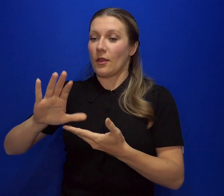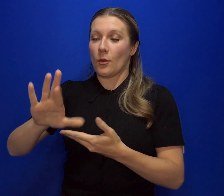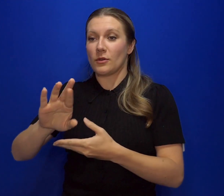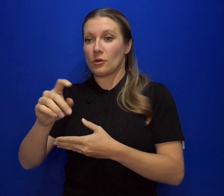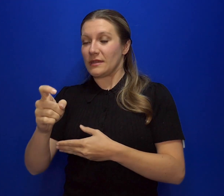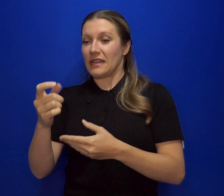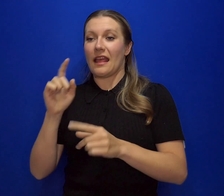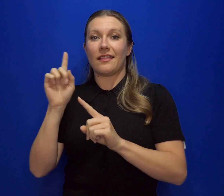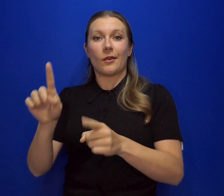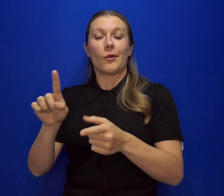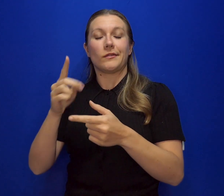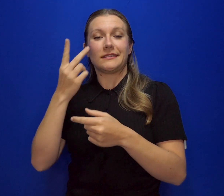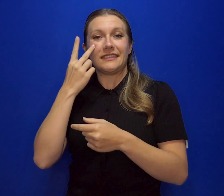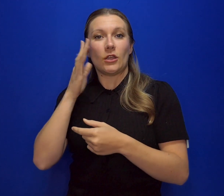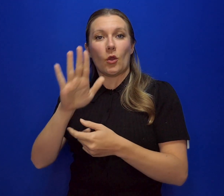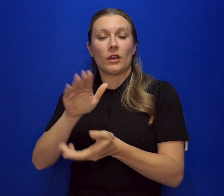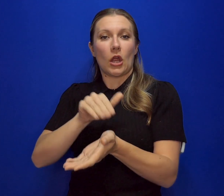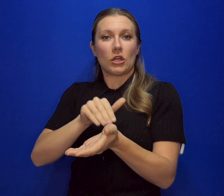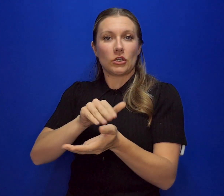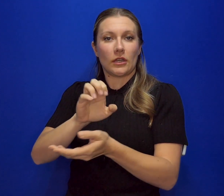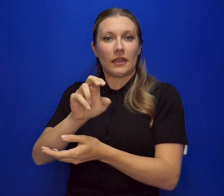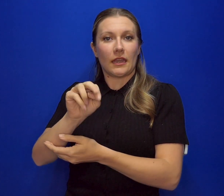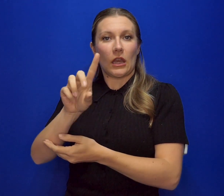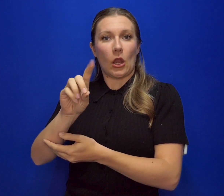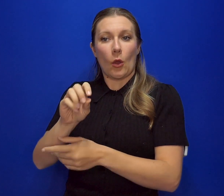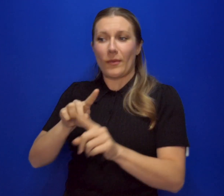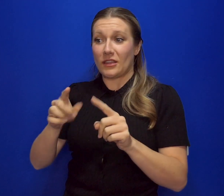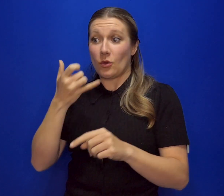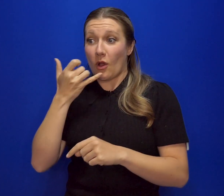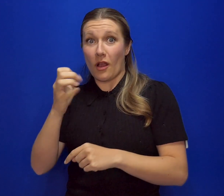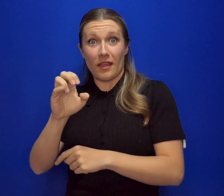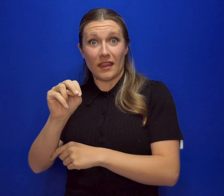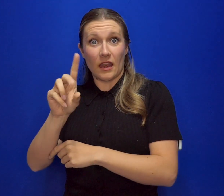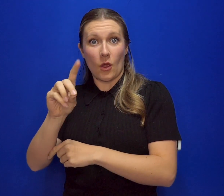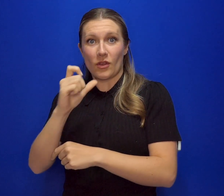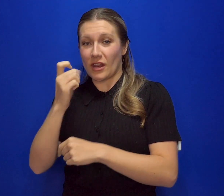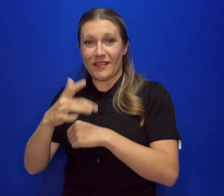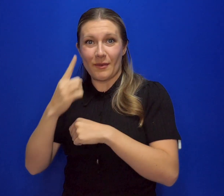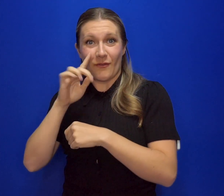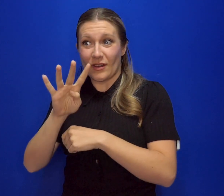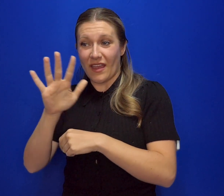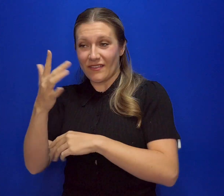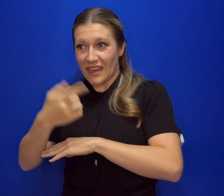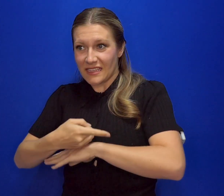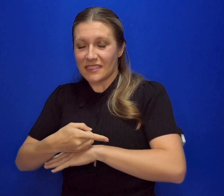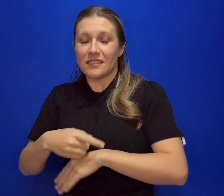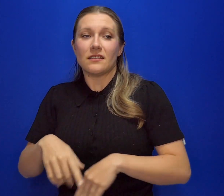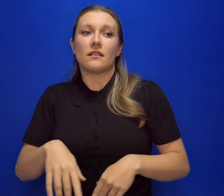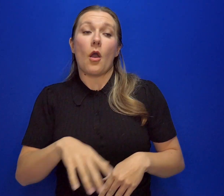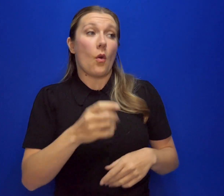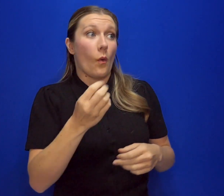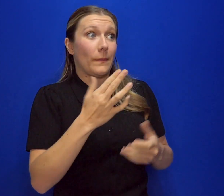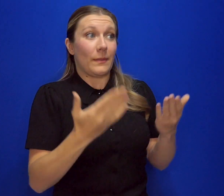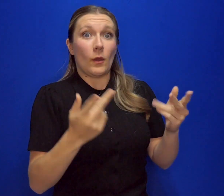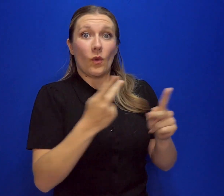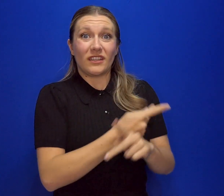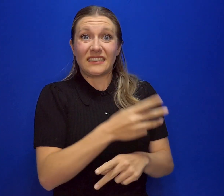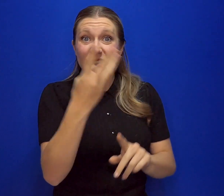go see your endo. And then you call the endo and the endo is not available for 45 days. Or worse, like 6 months. Right. And in the meantime, they